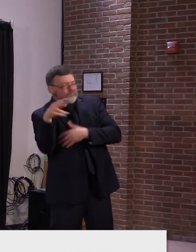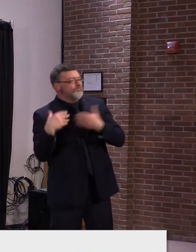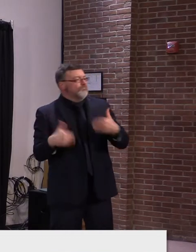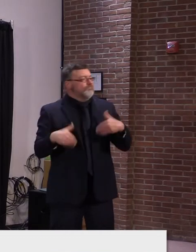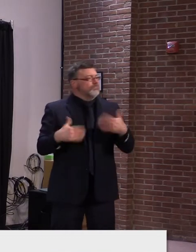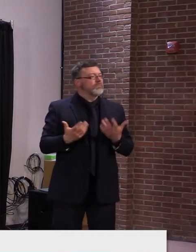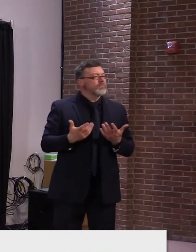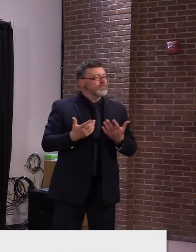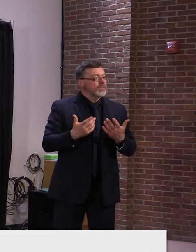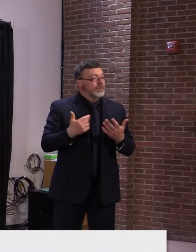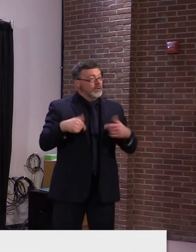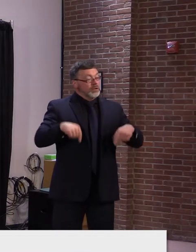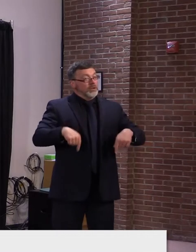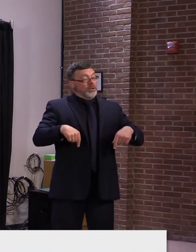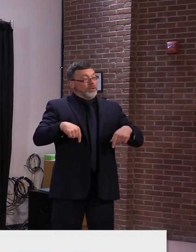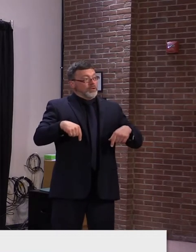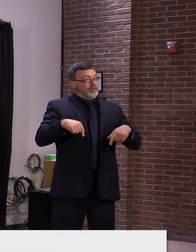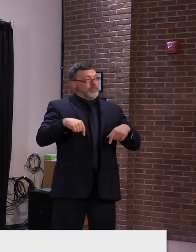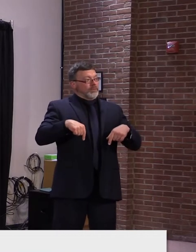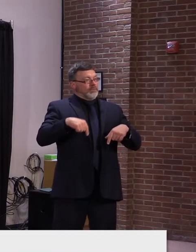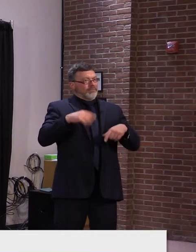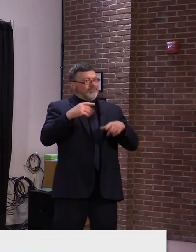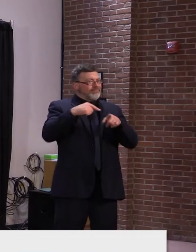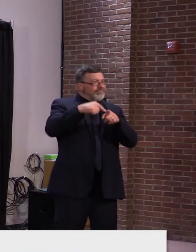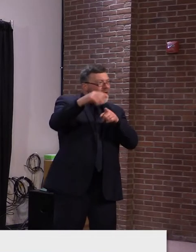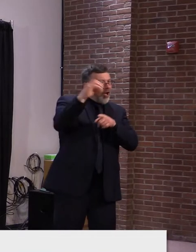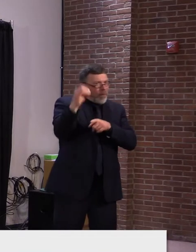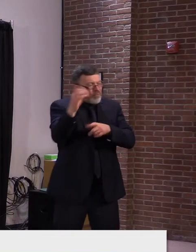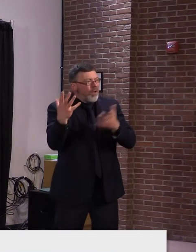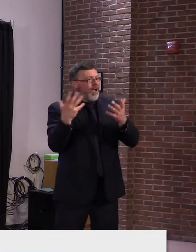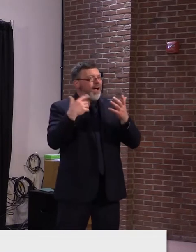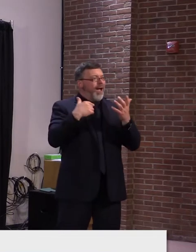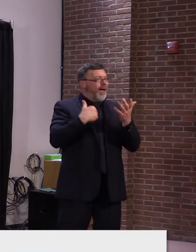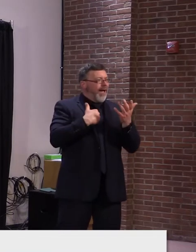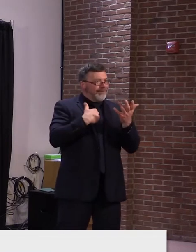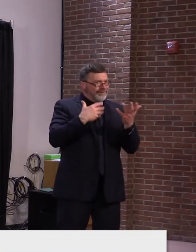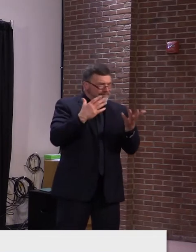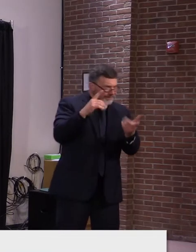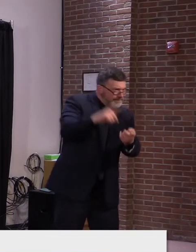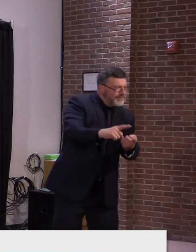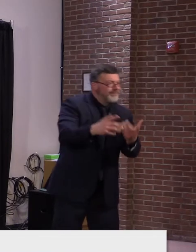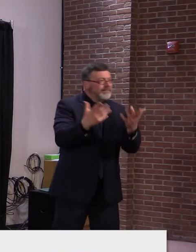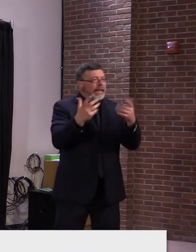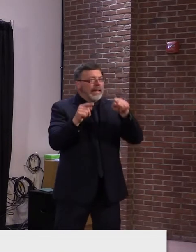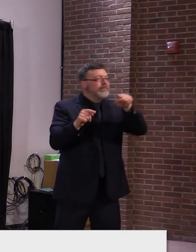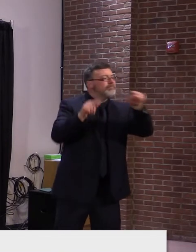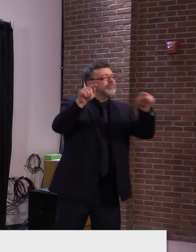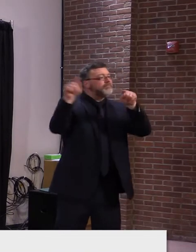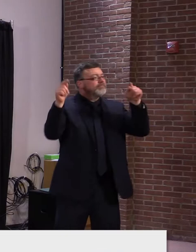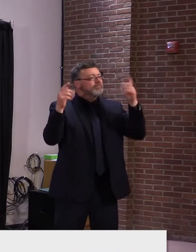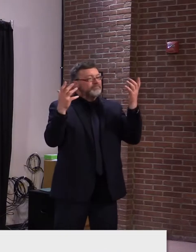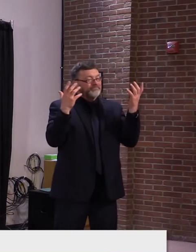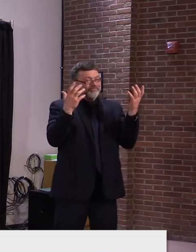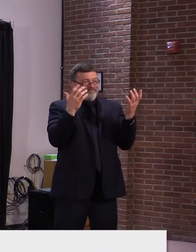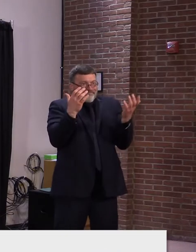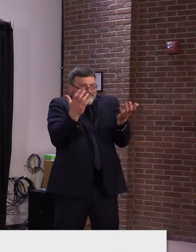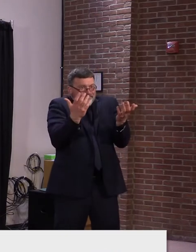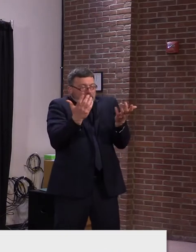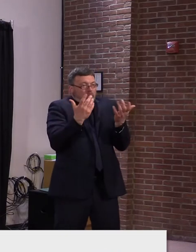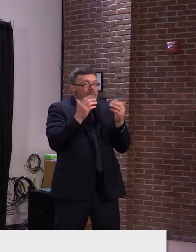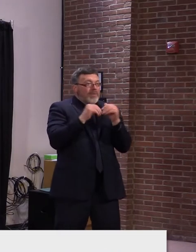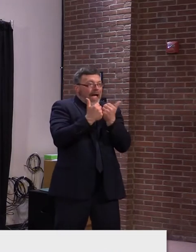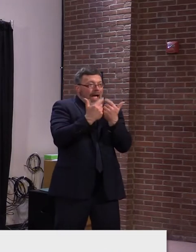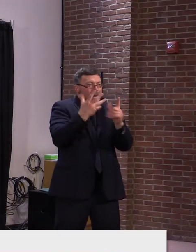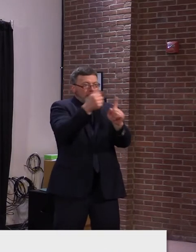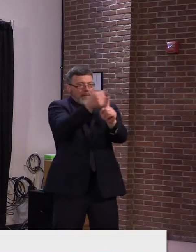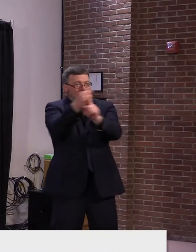COVID kind of policy, which with the more transmissible variants just doesn't really stand a chance, unfortunately, against the